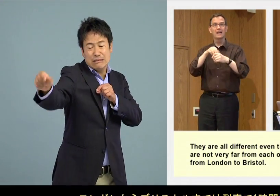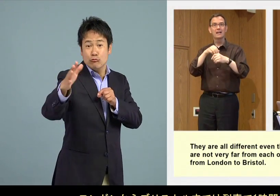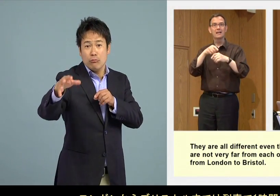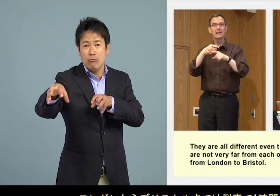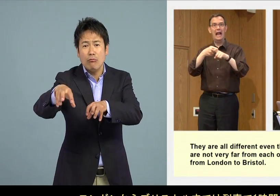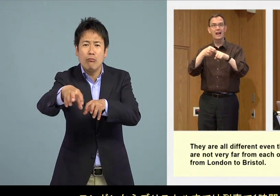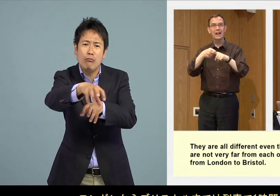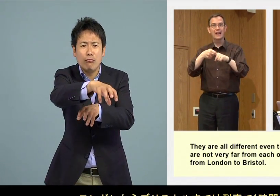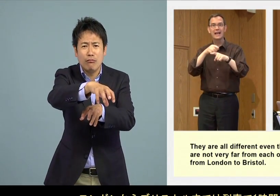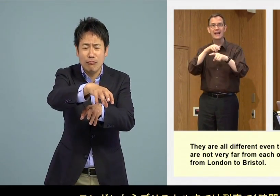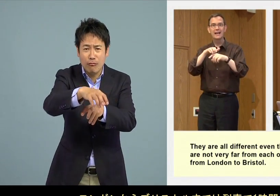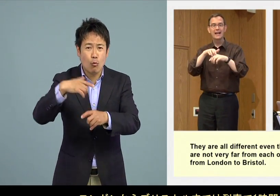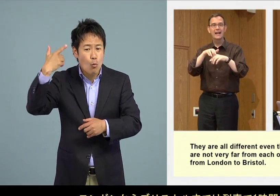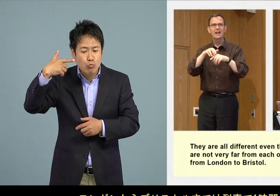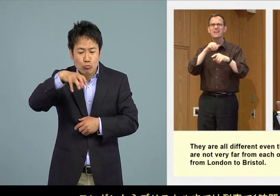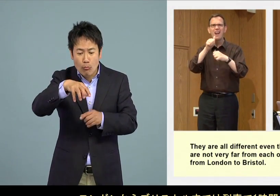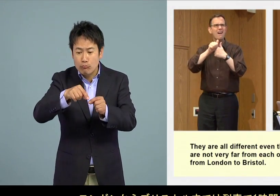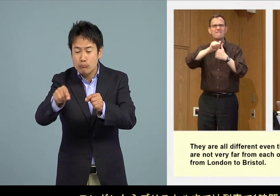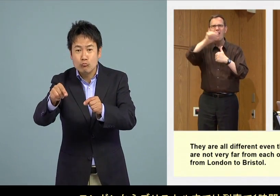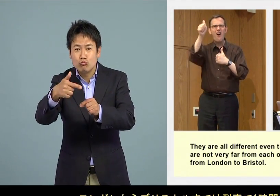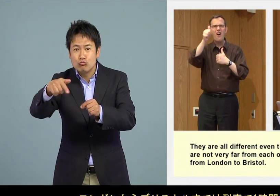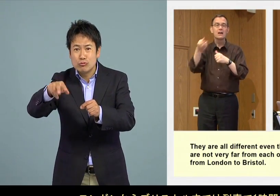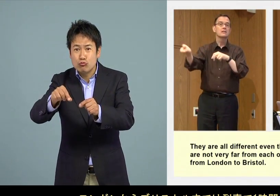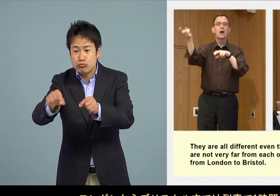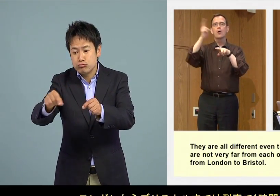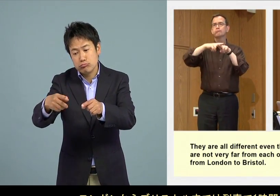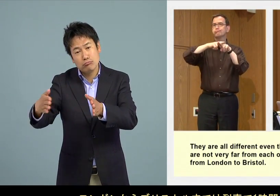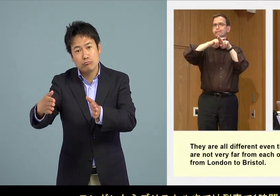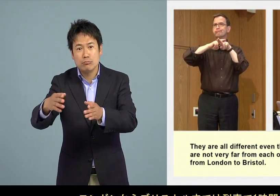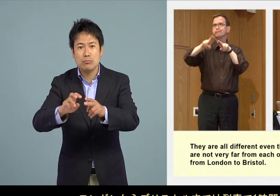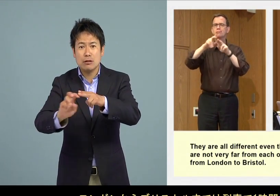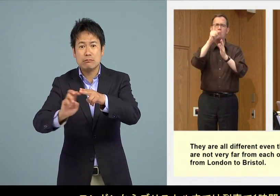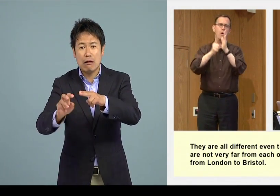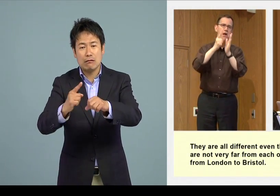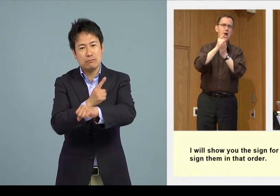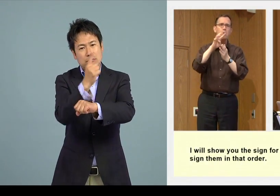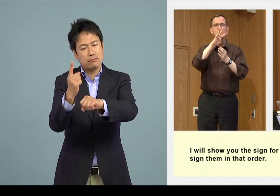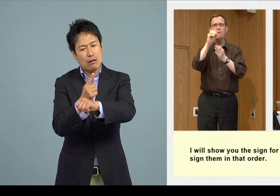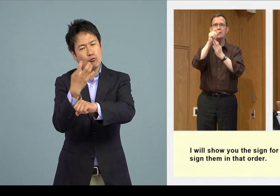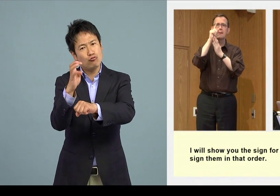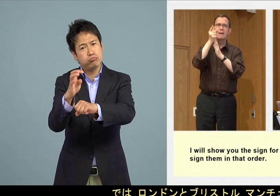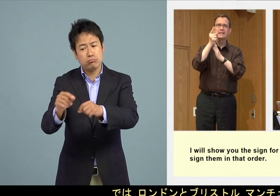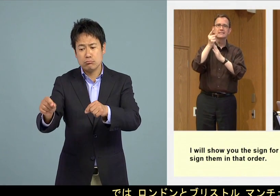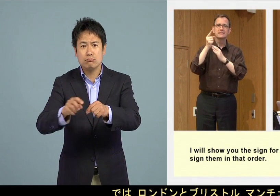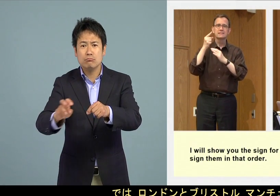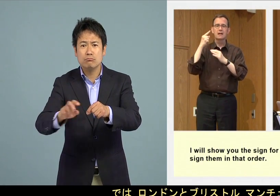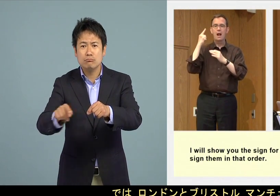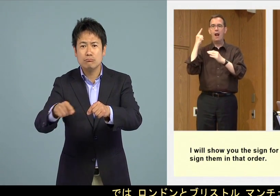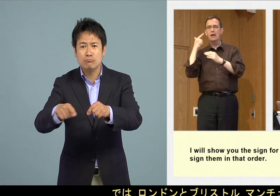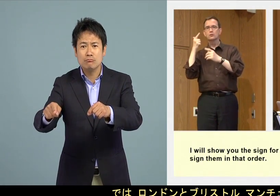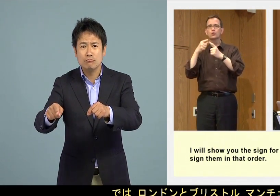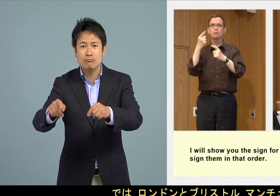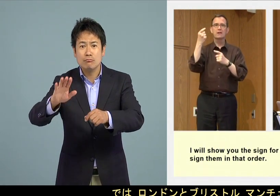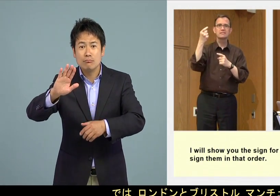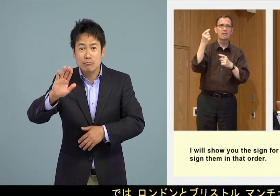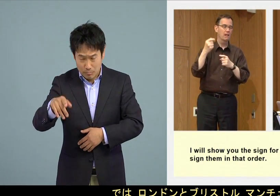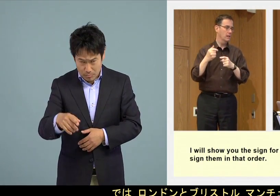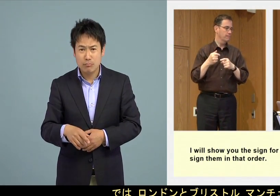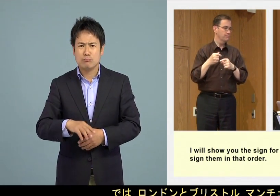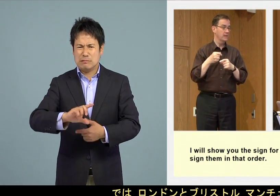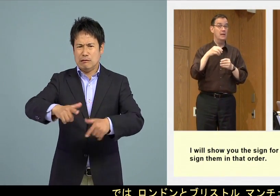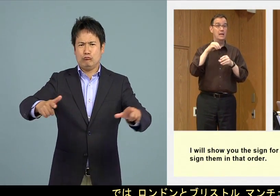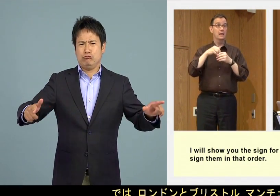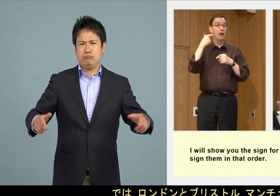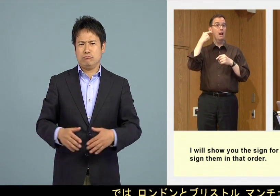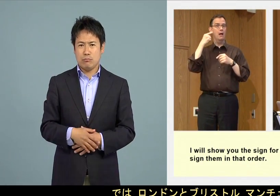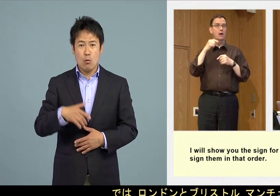It takes you 1 hour and 40 minutes on the train to get to Bristol from London. Okay, so this is the sign for 6 in